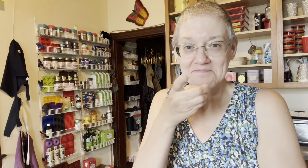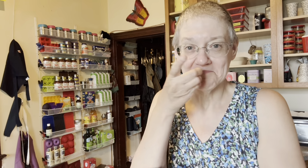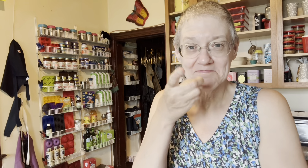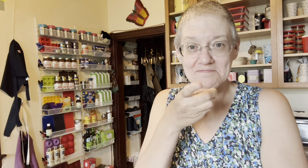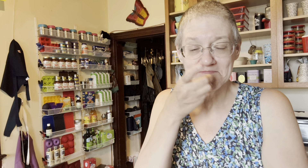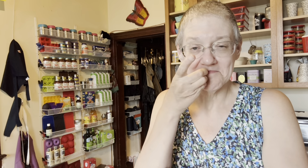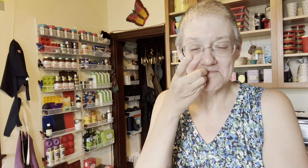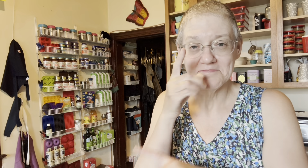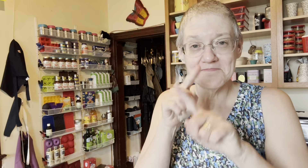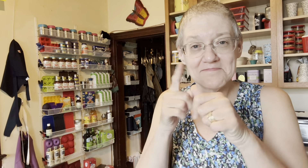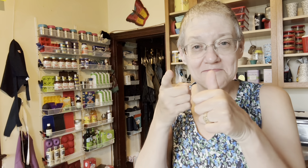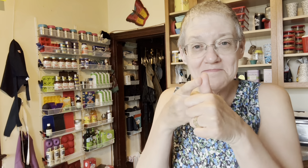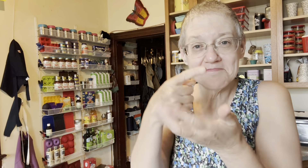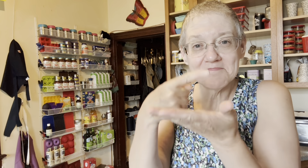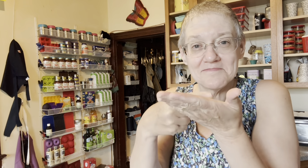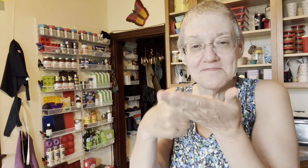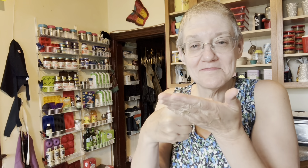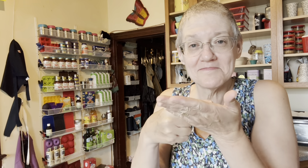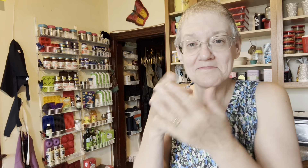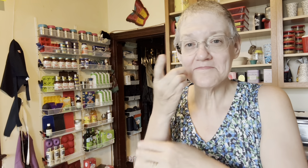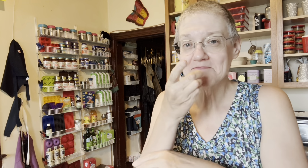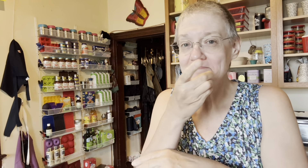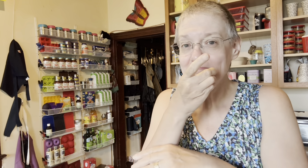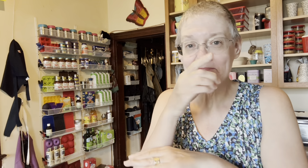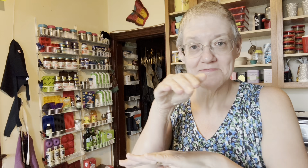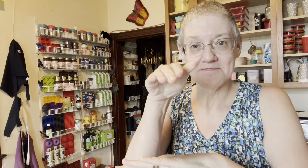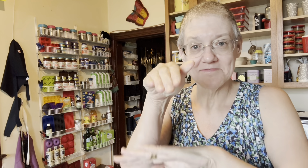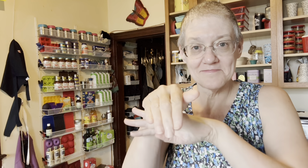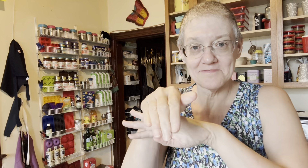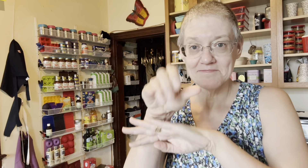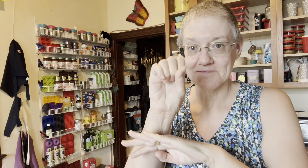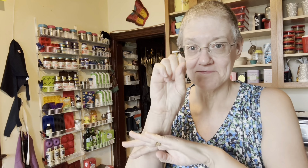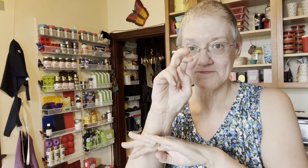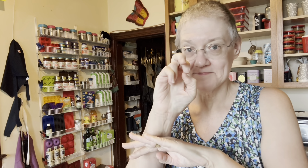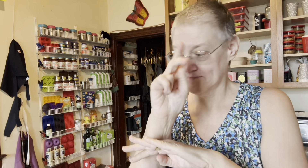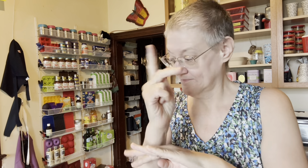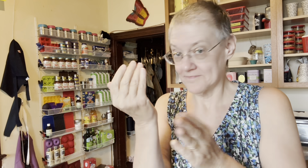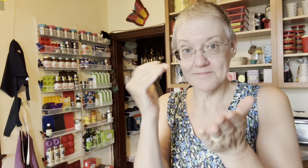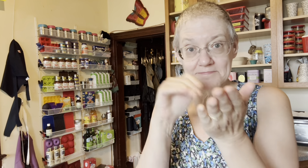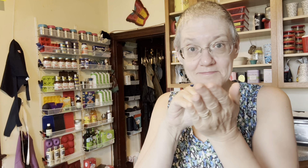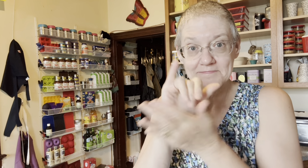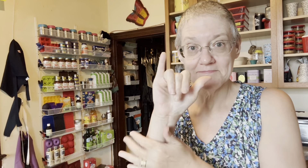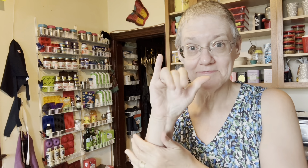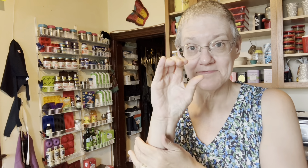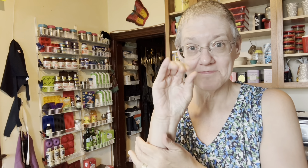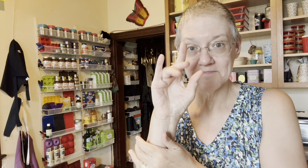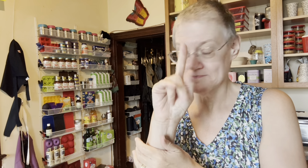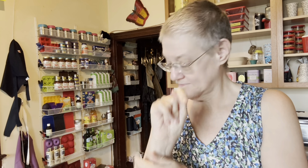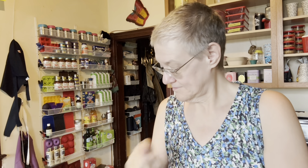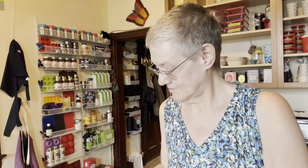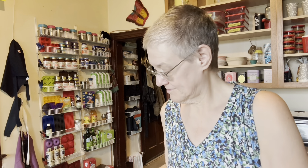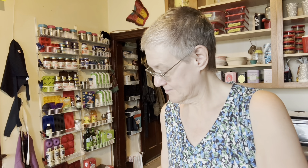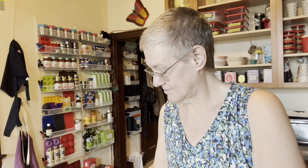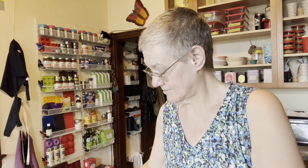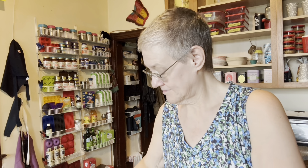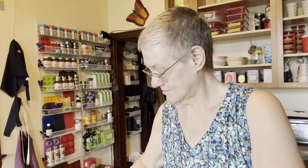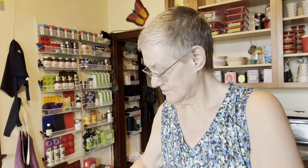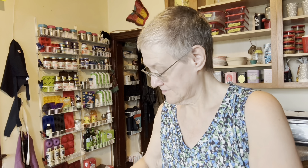dessert. Time for dinner, but first let's discuss Dale's evening snack. He's going to have yogurt again.